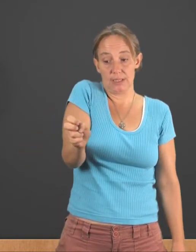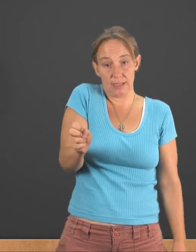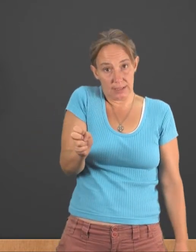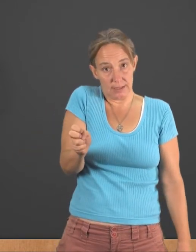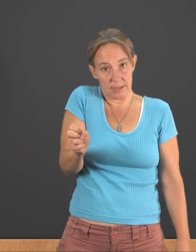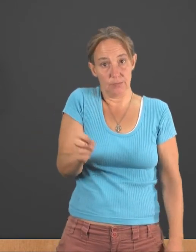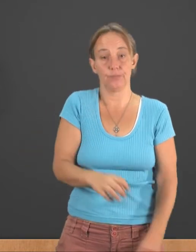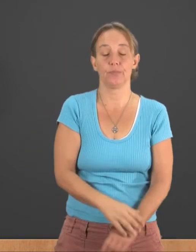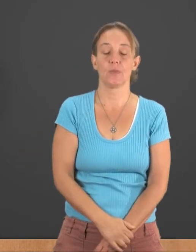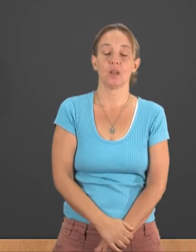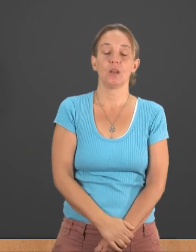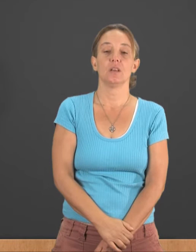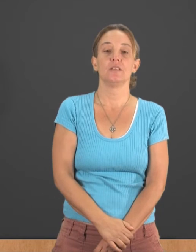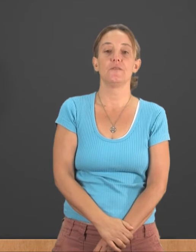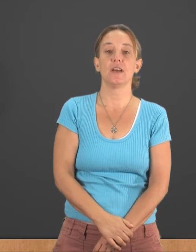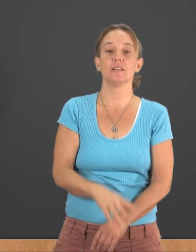S-U-E. Defend.